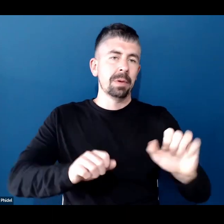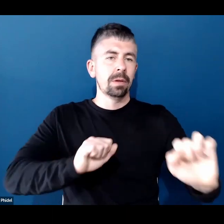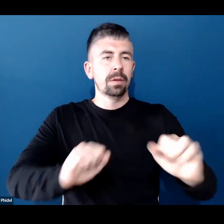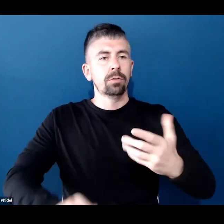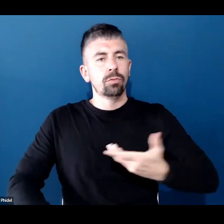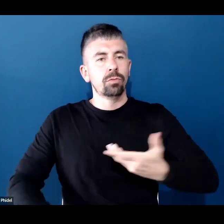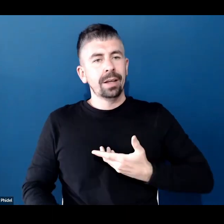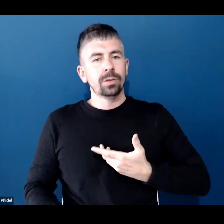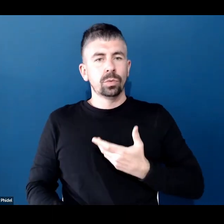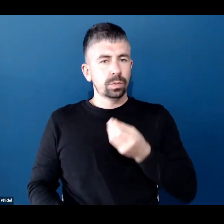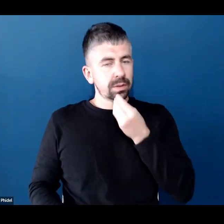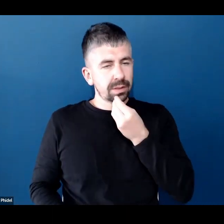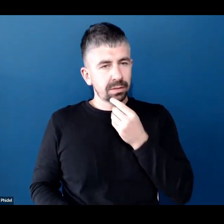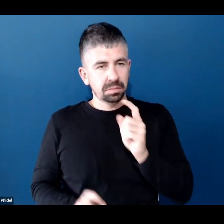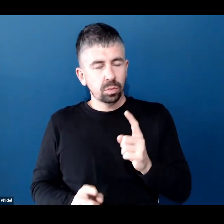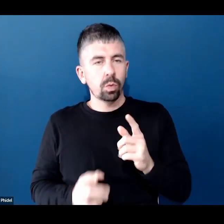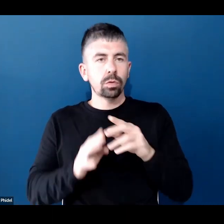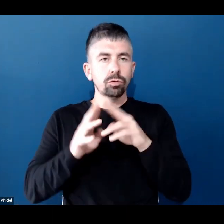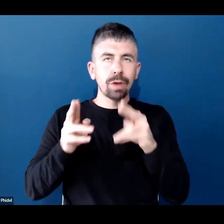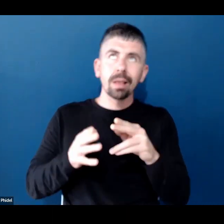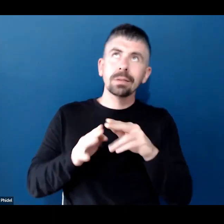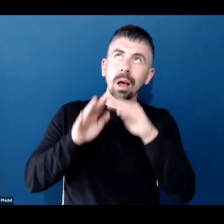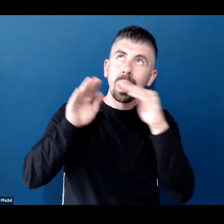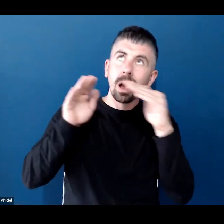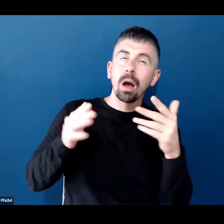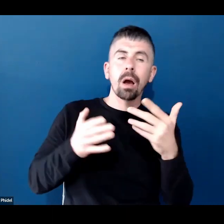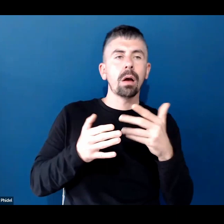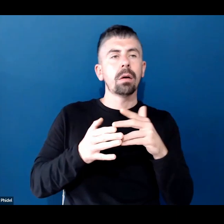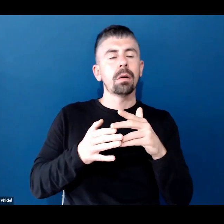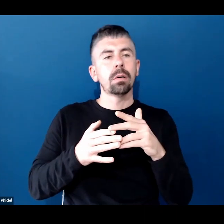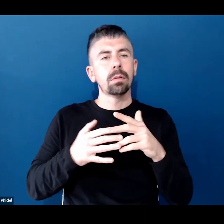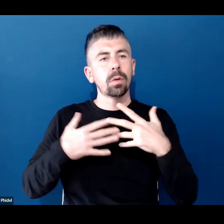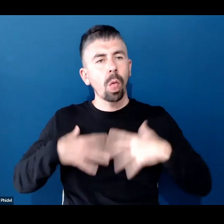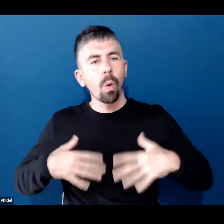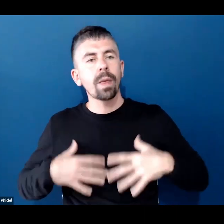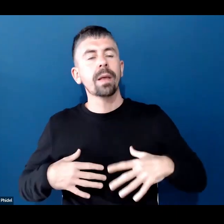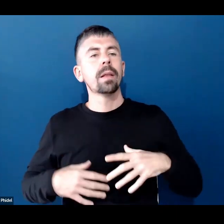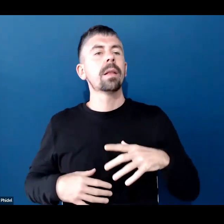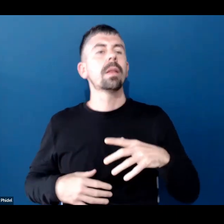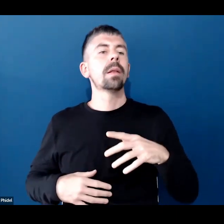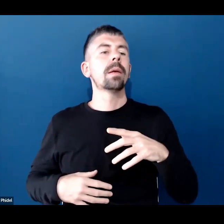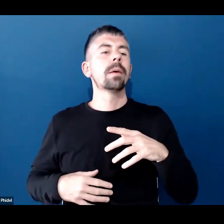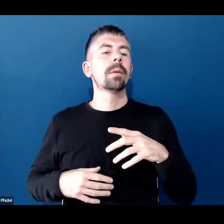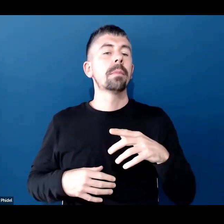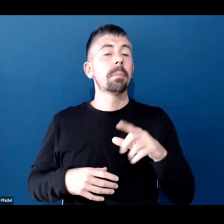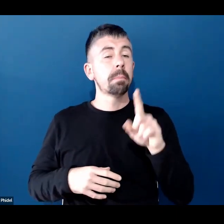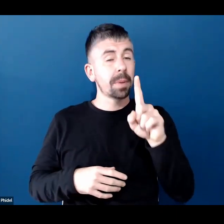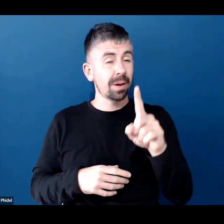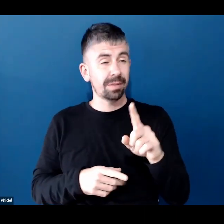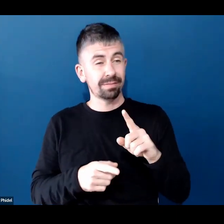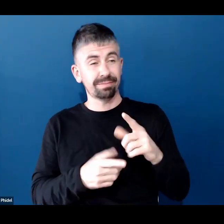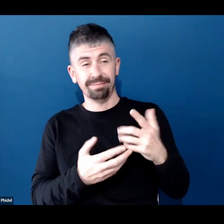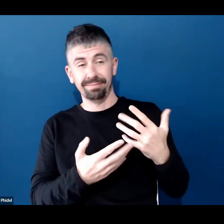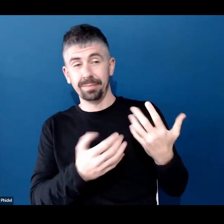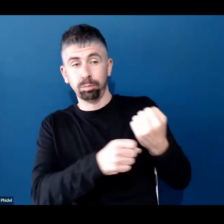to eat and a right to shelter and clothing and so on. But of course, so much that is produced within these sectors